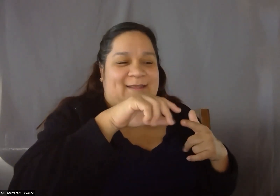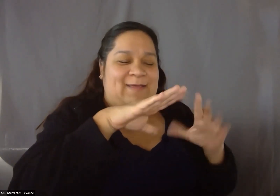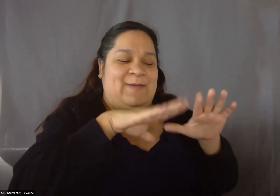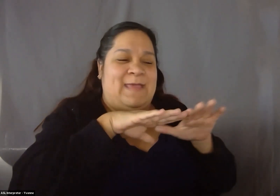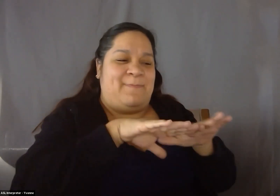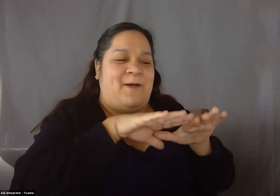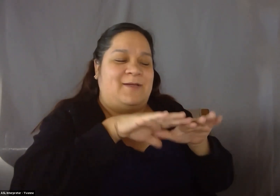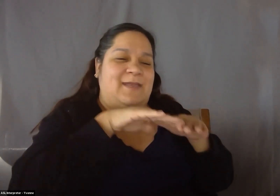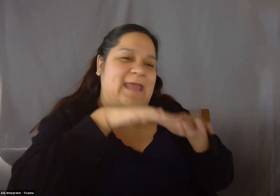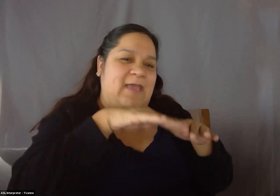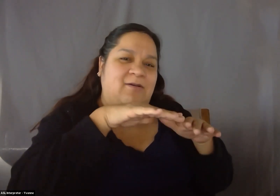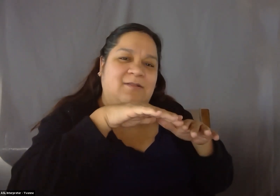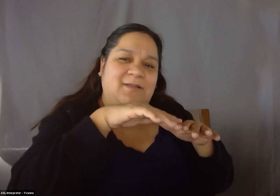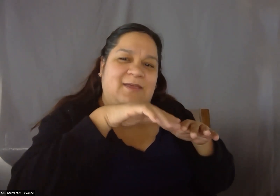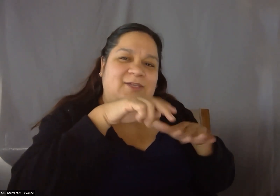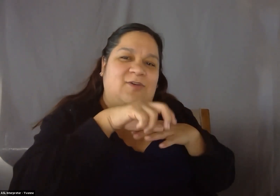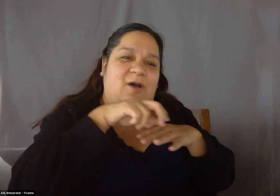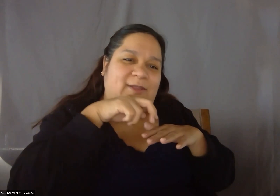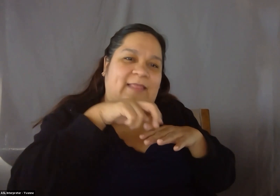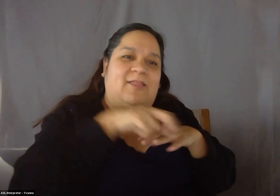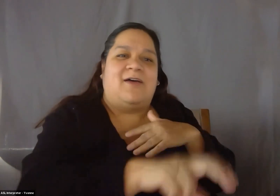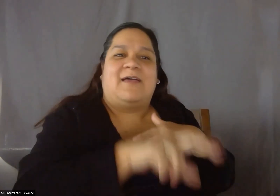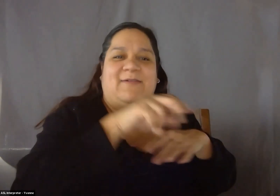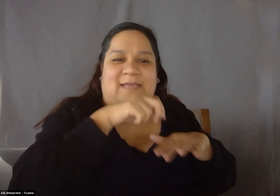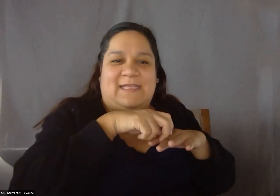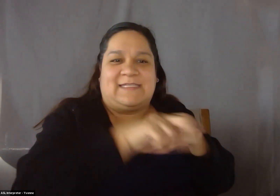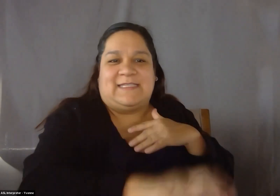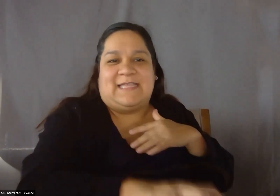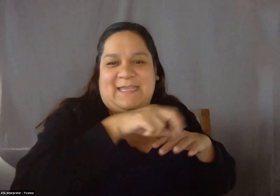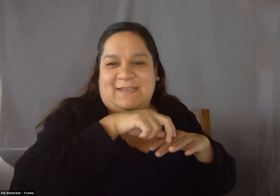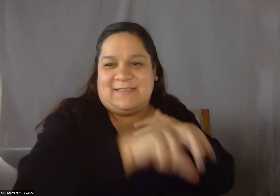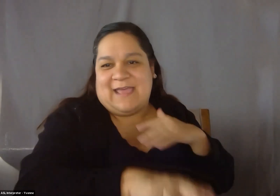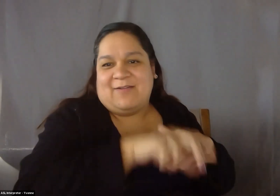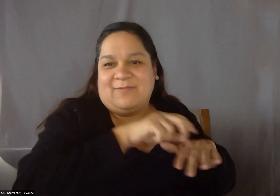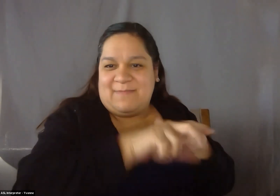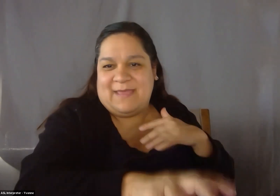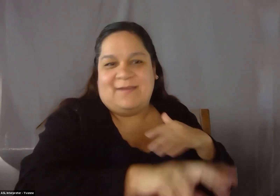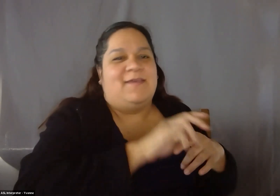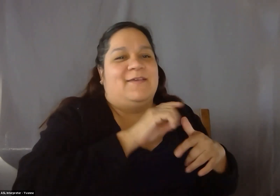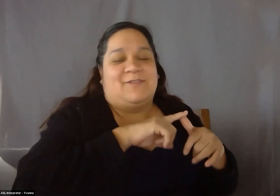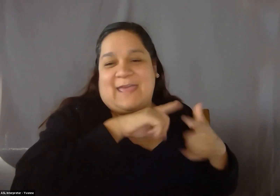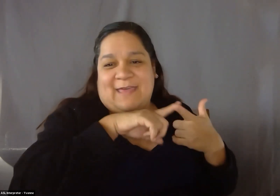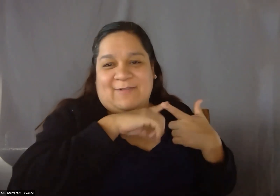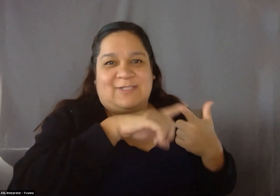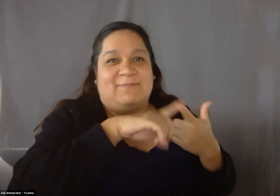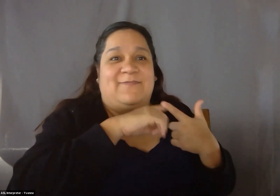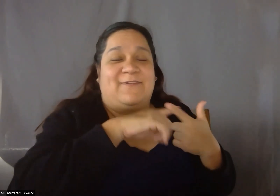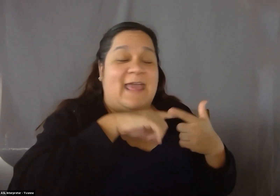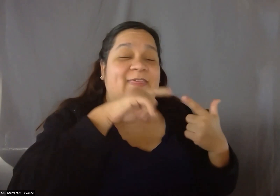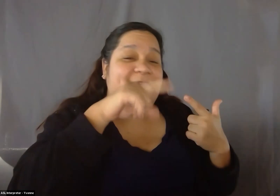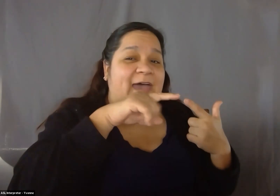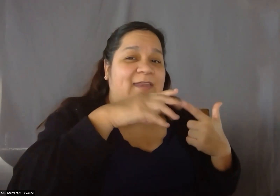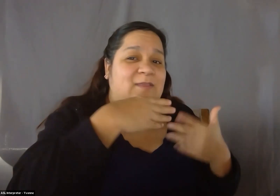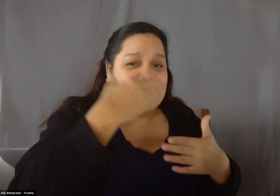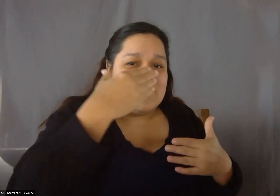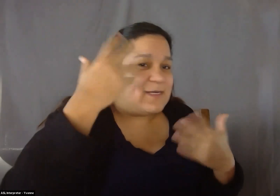But he parked on an angle. So all night long, I was kind of sliding down a bit. So yeah, that wasn't so much fun.